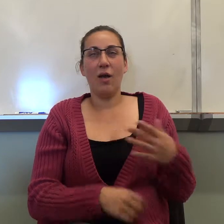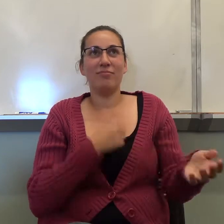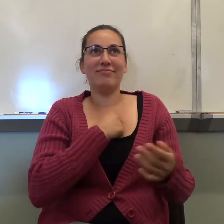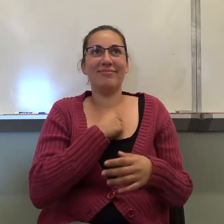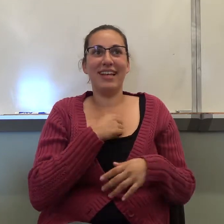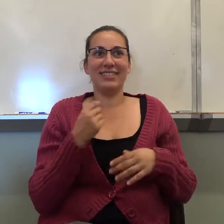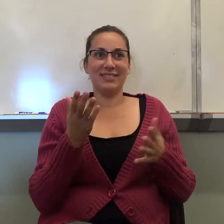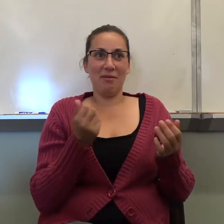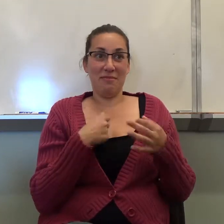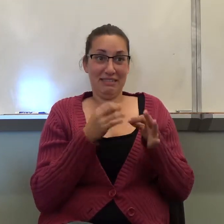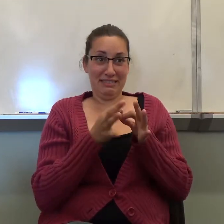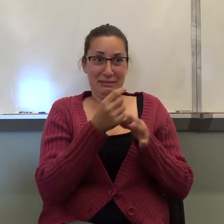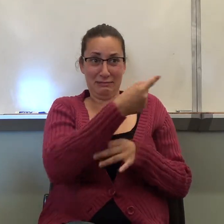right.